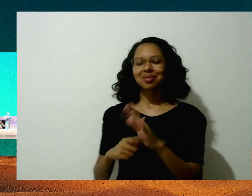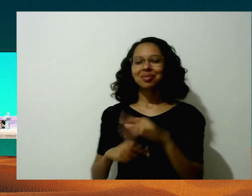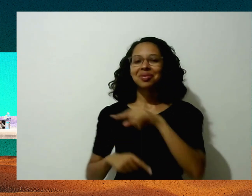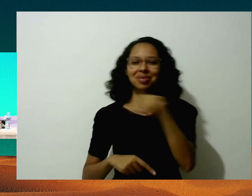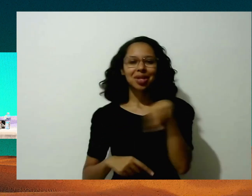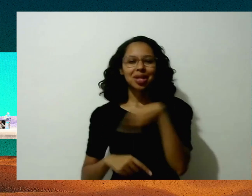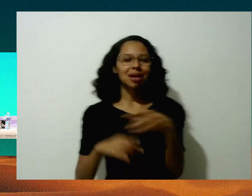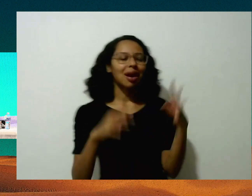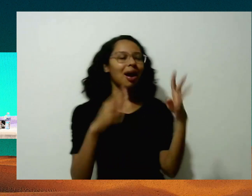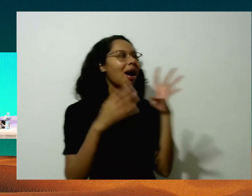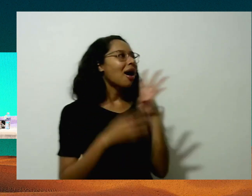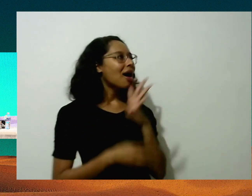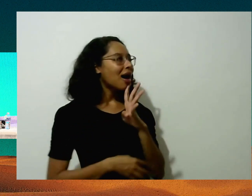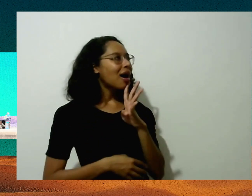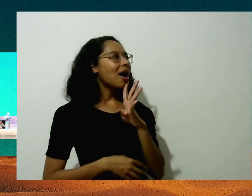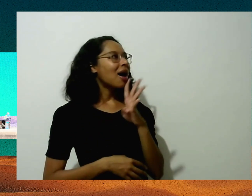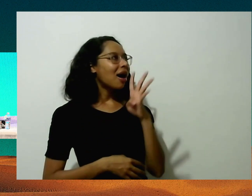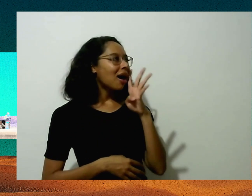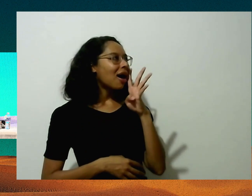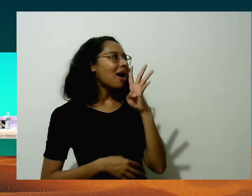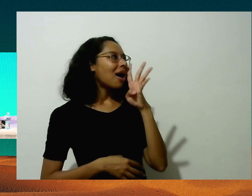marvel.